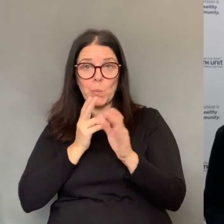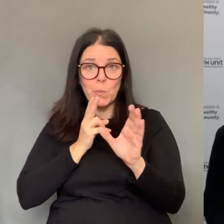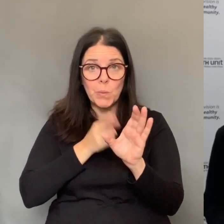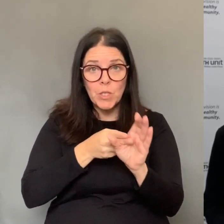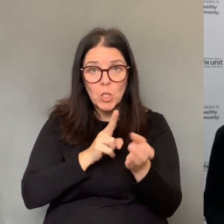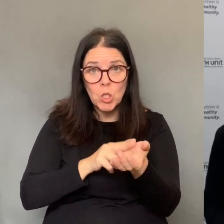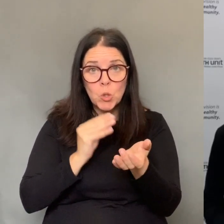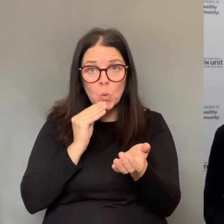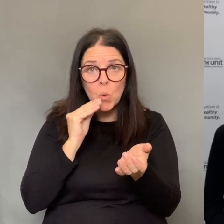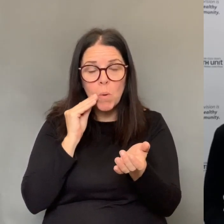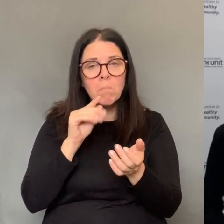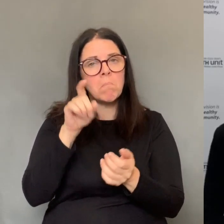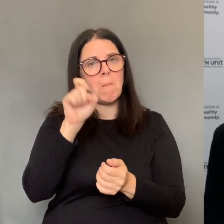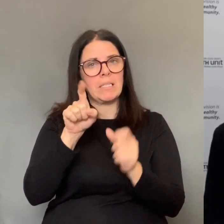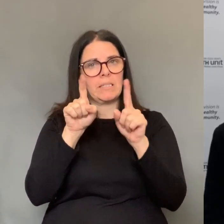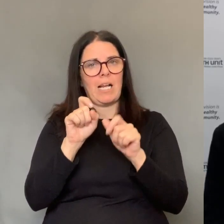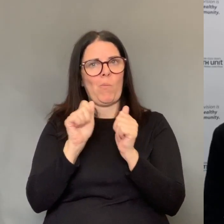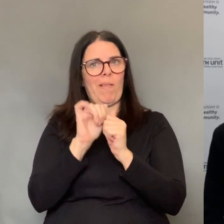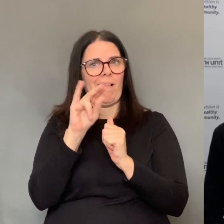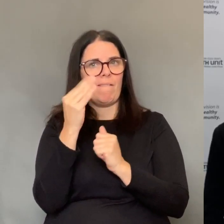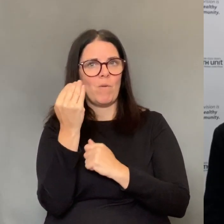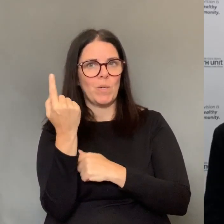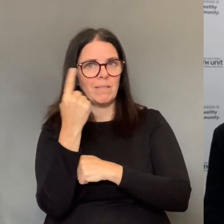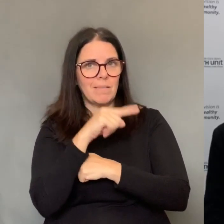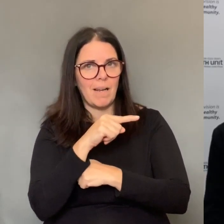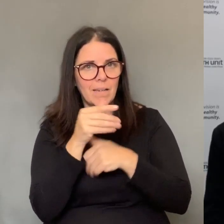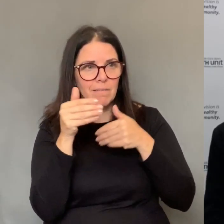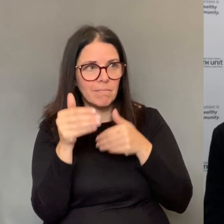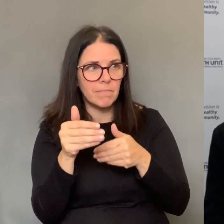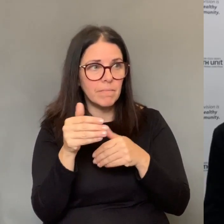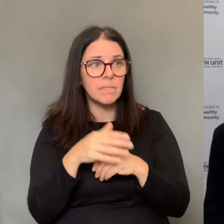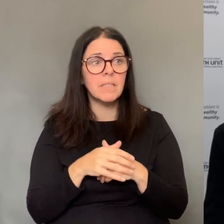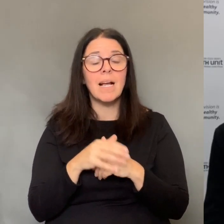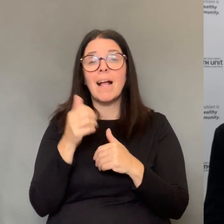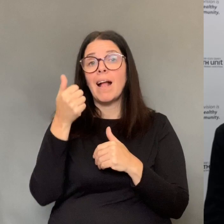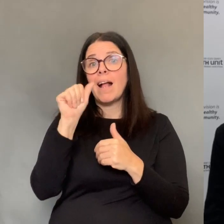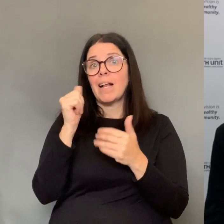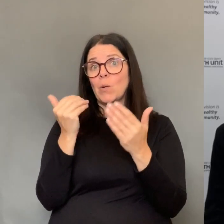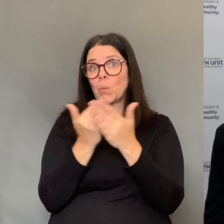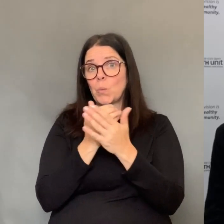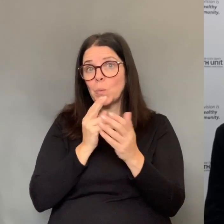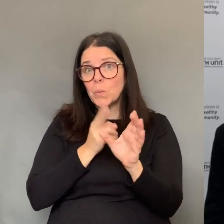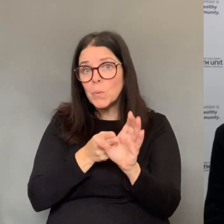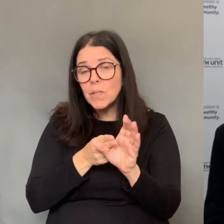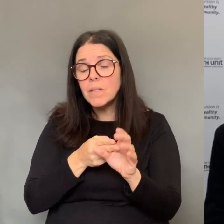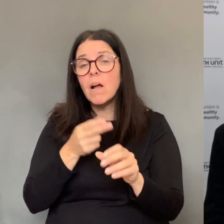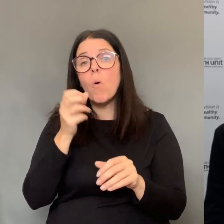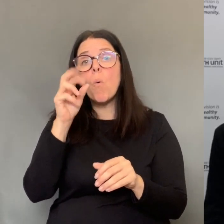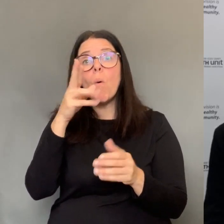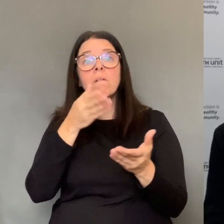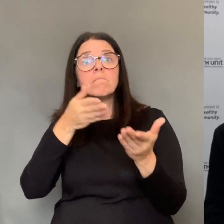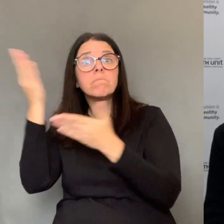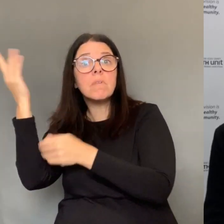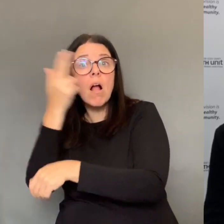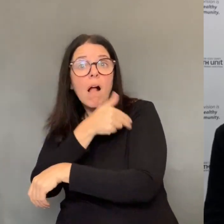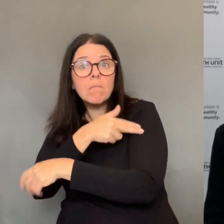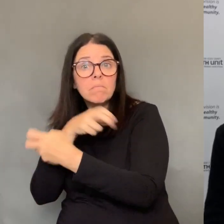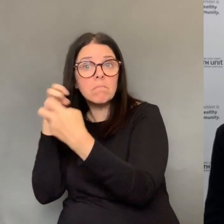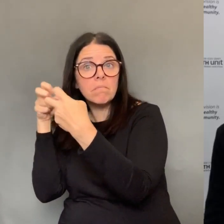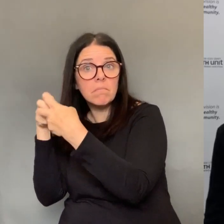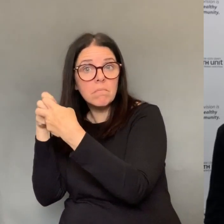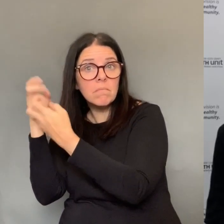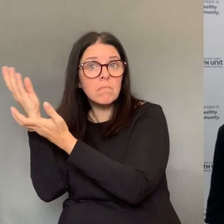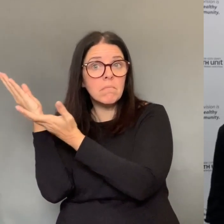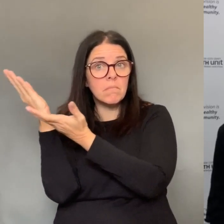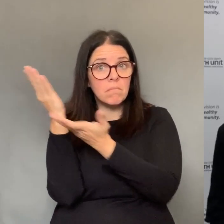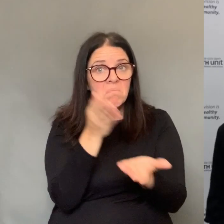contacts of the ill resident. Hospitals are being asked to temporarily stop transferring hospital patients to long-term care and retirement